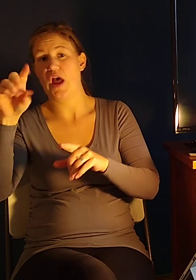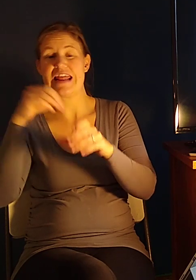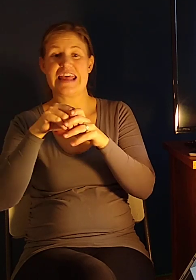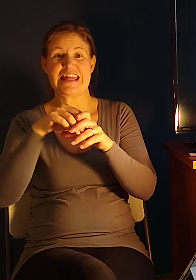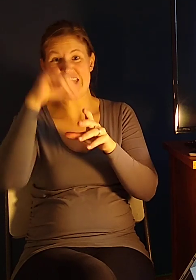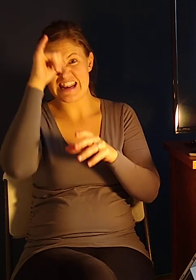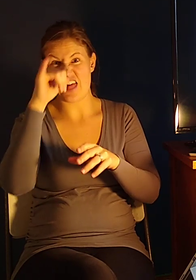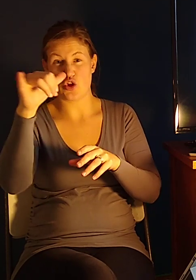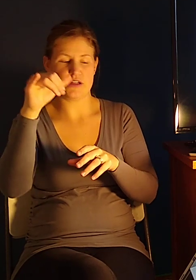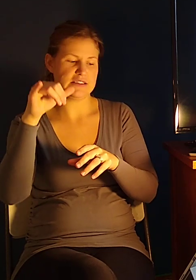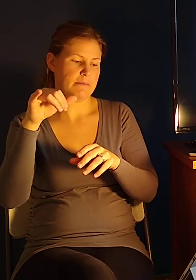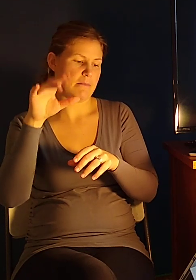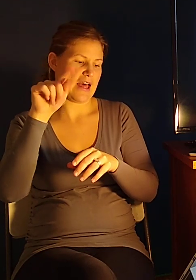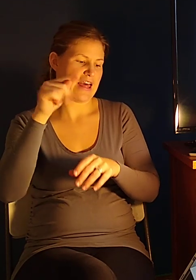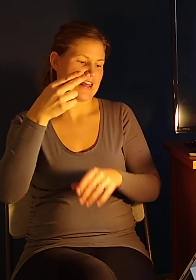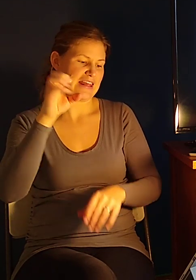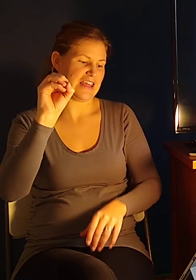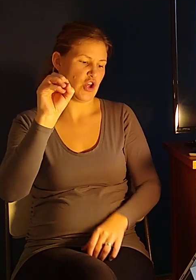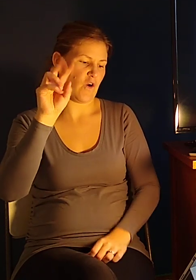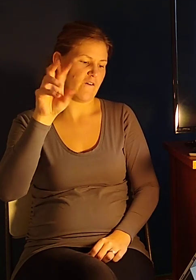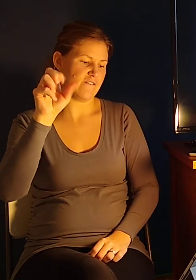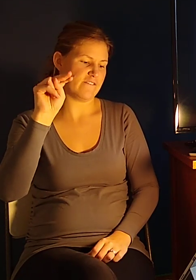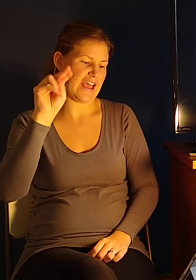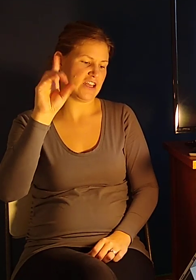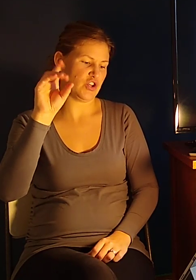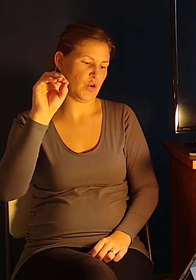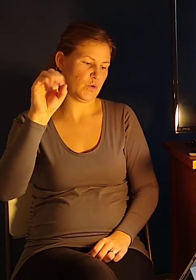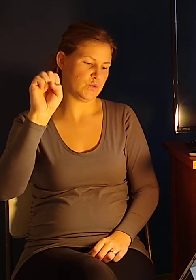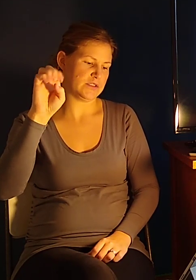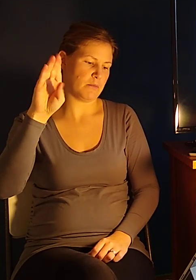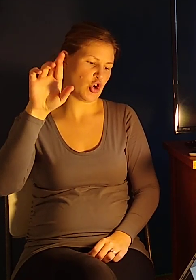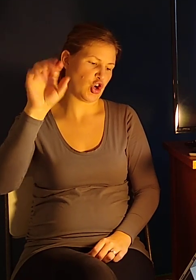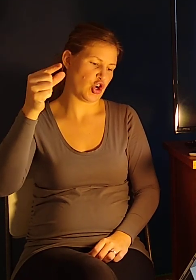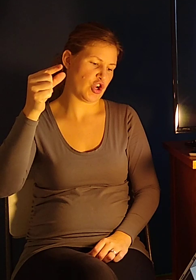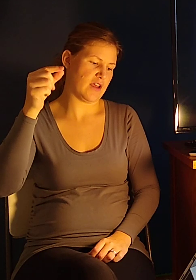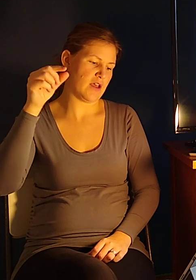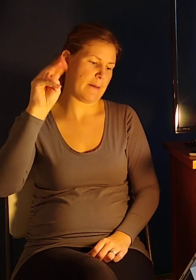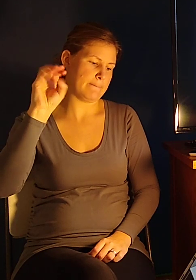Theo van Doesburg, Piet Mondrian, and Gerhard Rietveld.